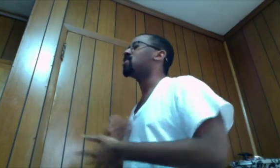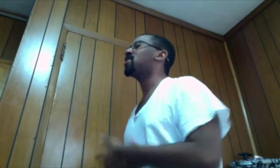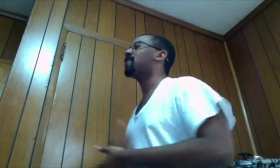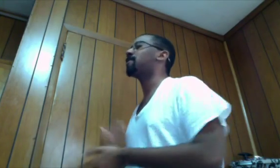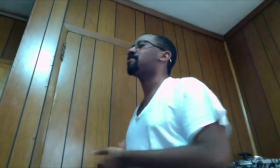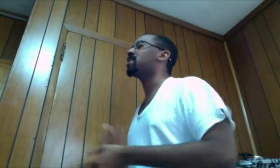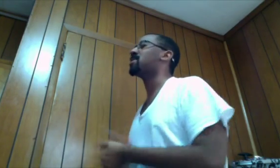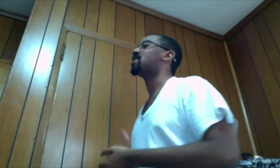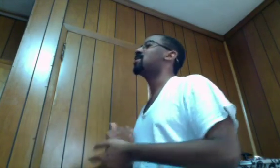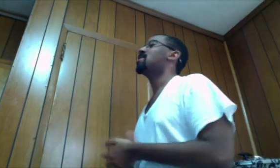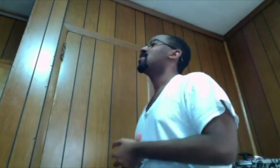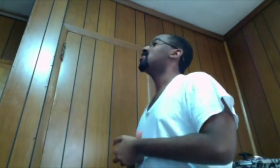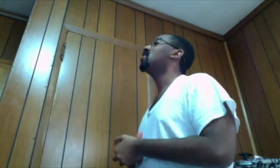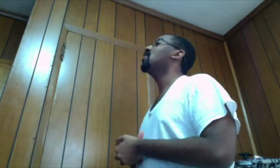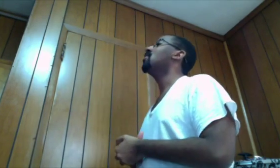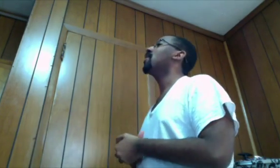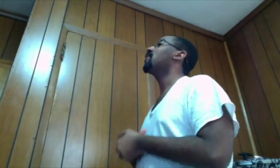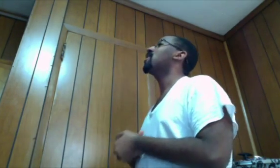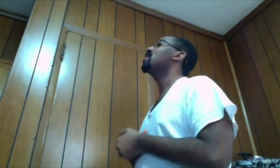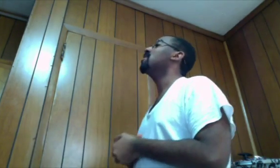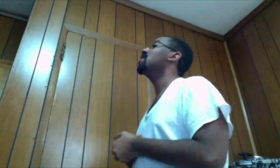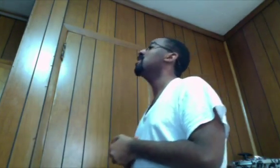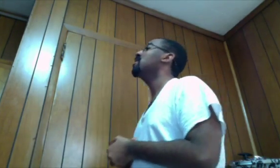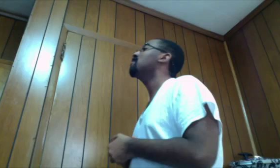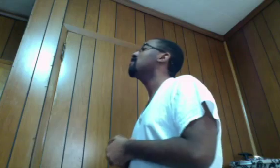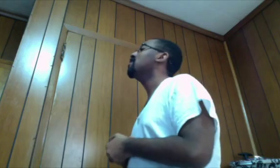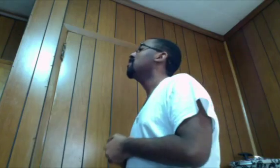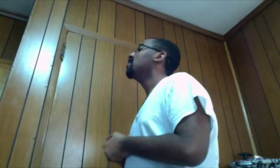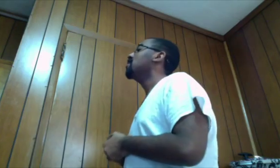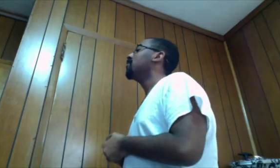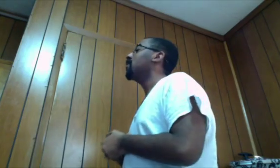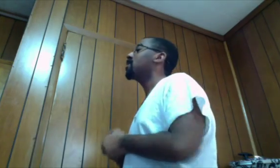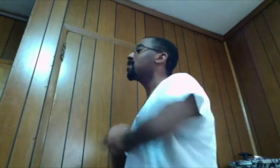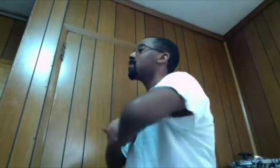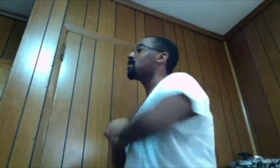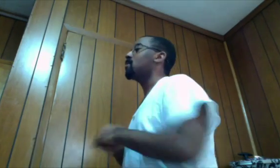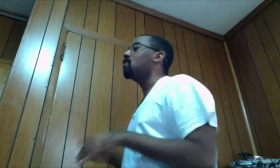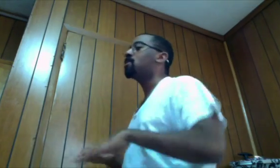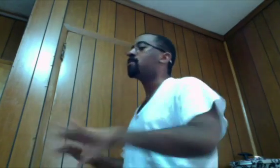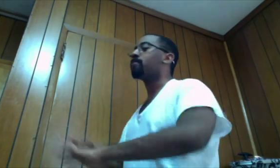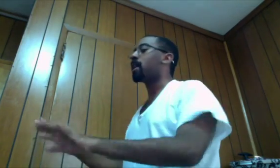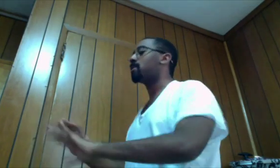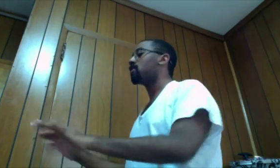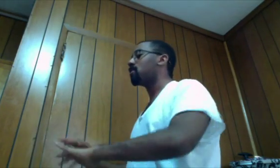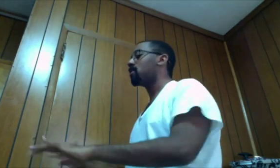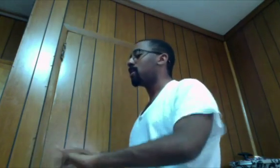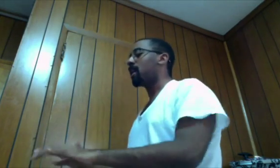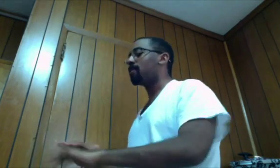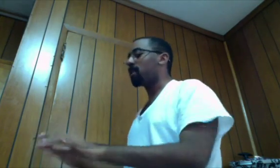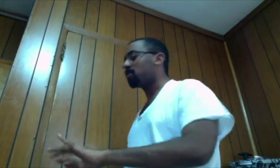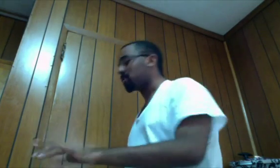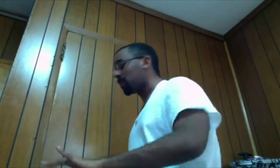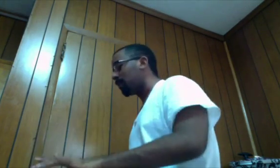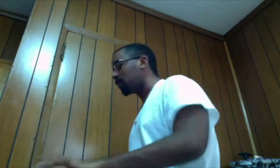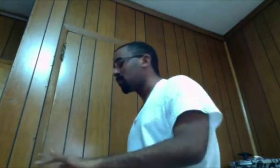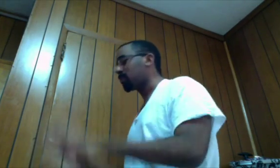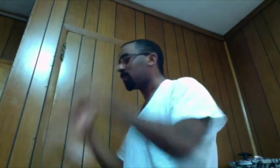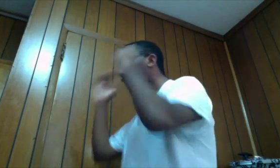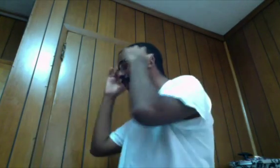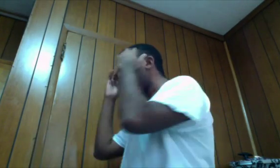her name from Bleach? Yo, I forgot her name. The fucking only black girl in anime who's ever useful. I forgot